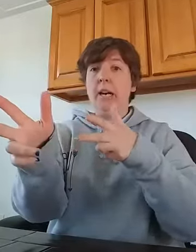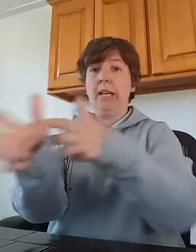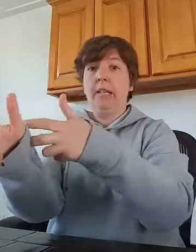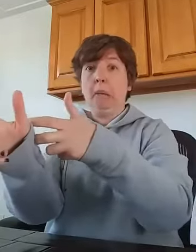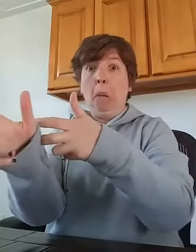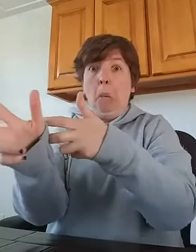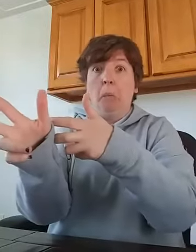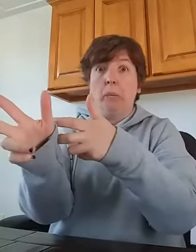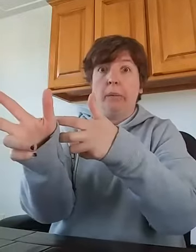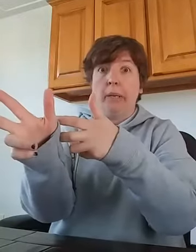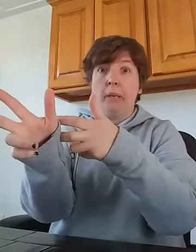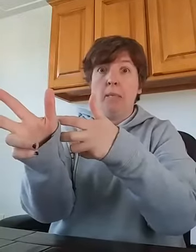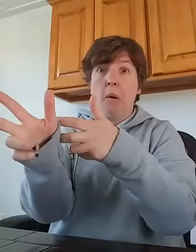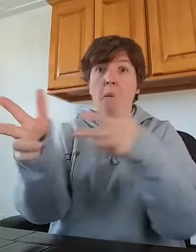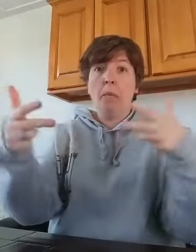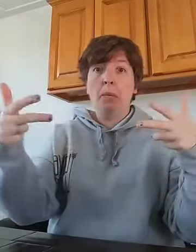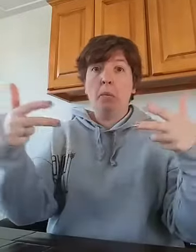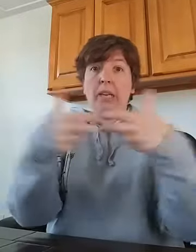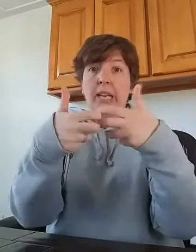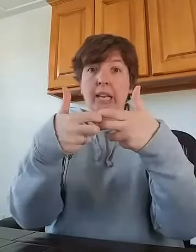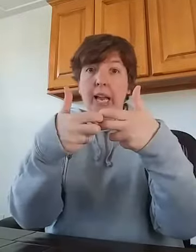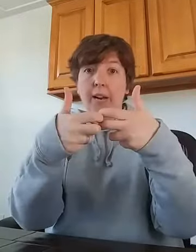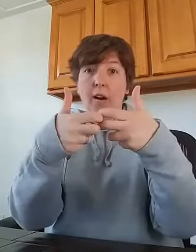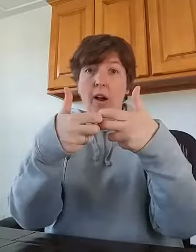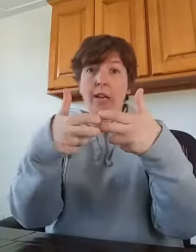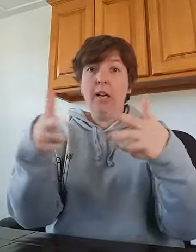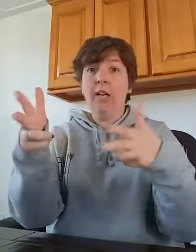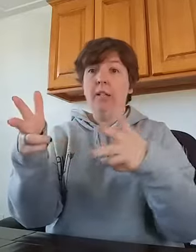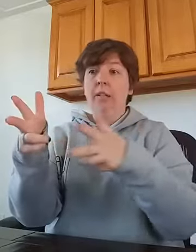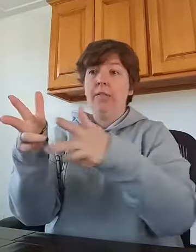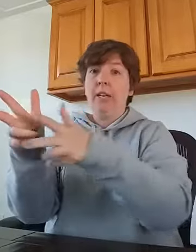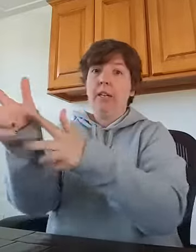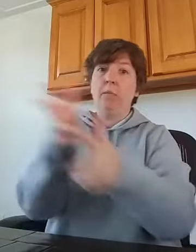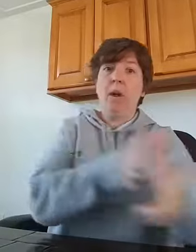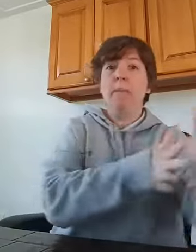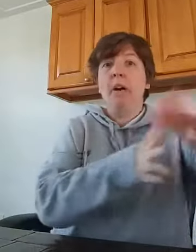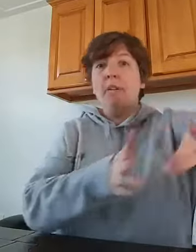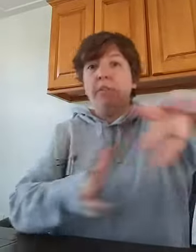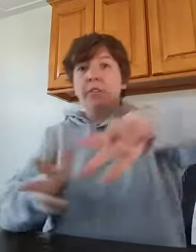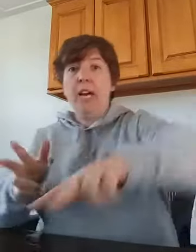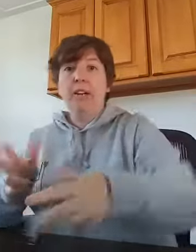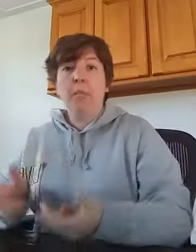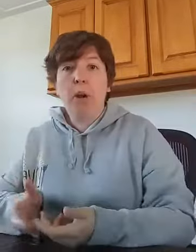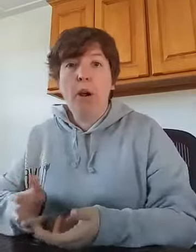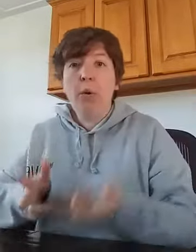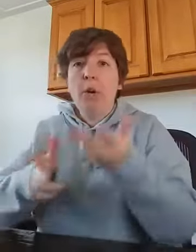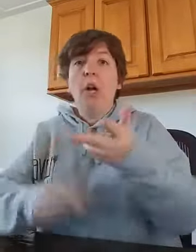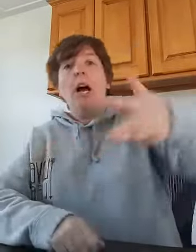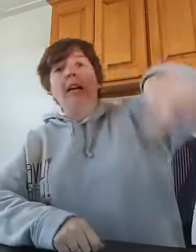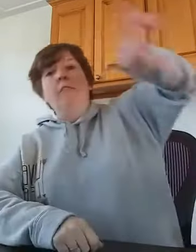can rear end them. We can hit head on. They can run me off the side of the road. I can